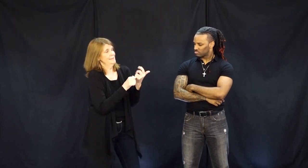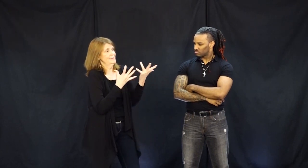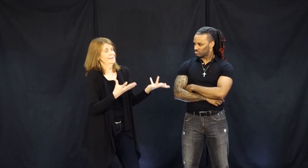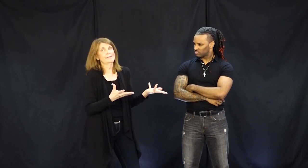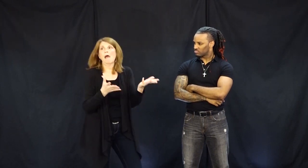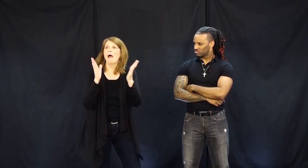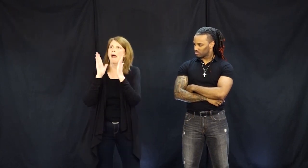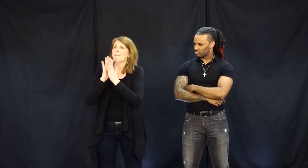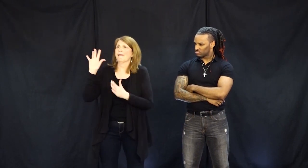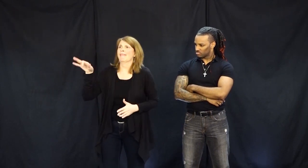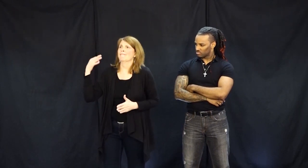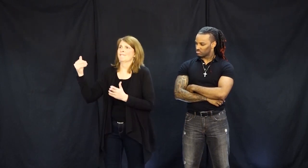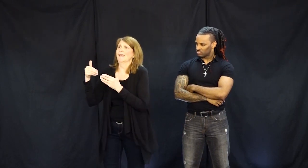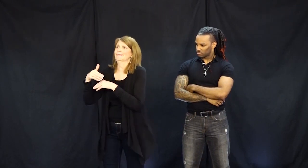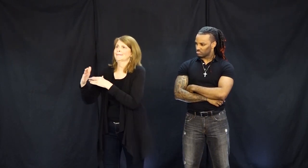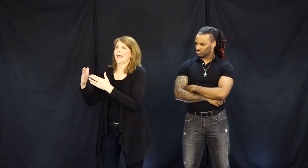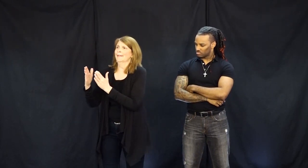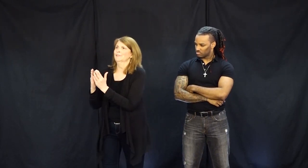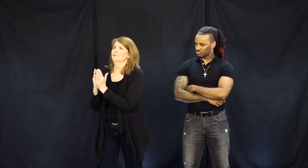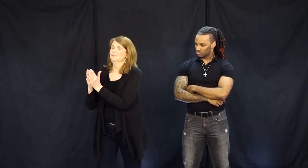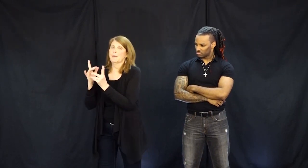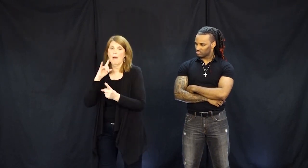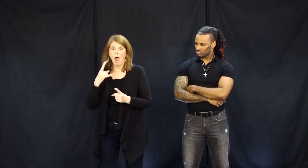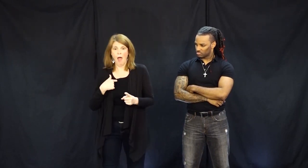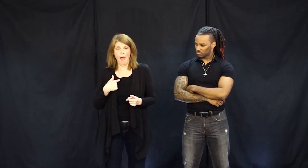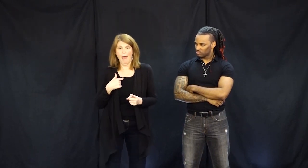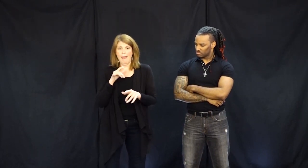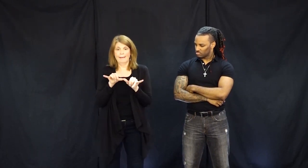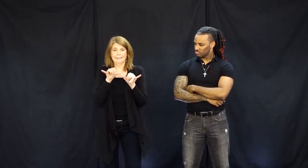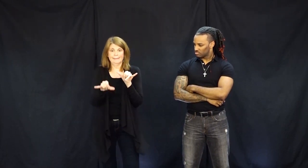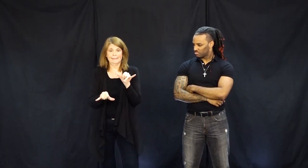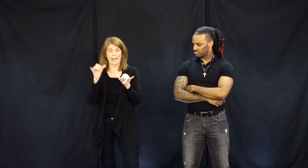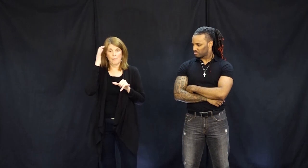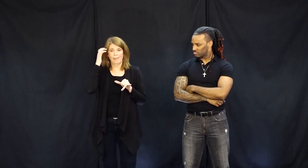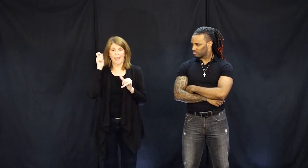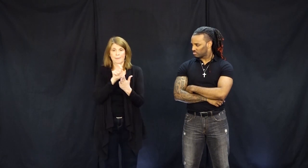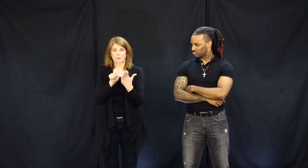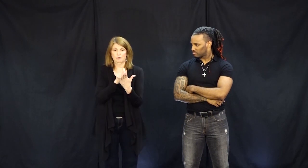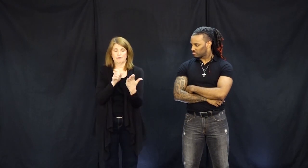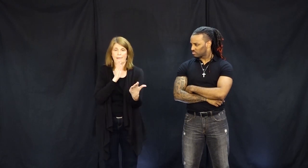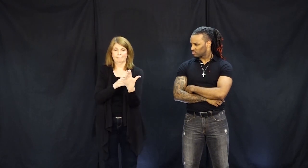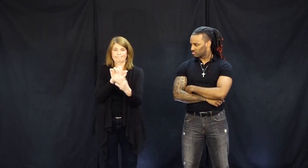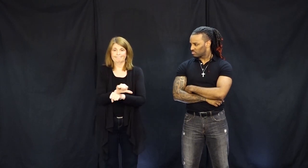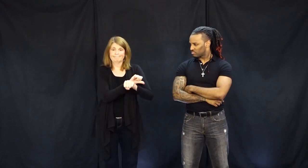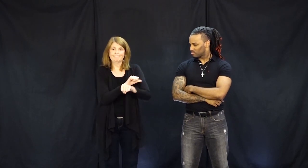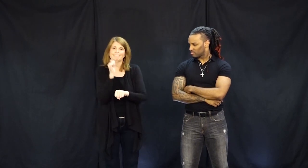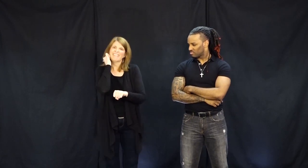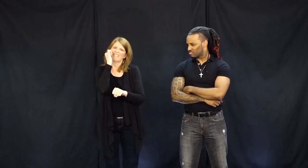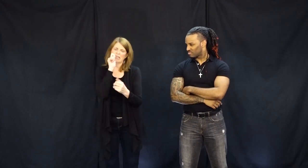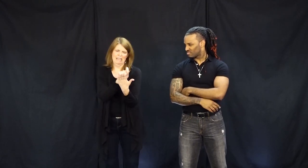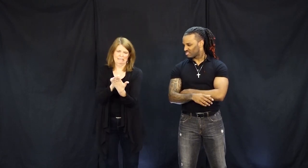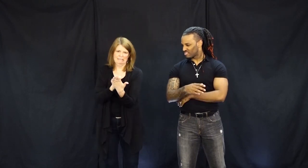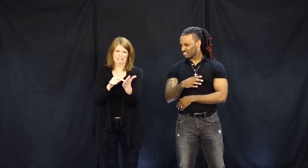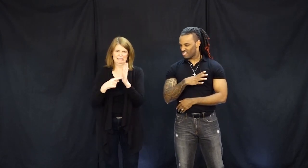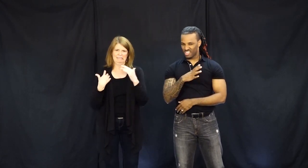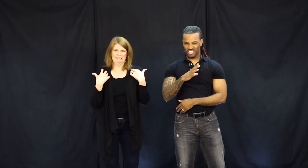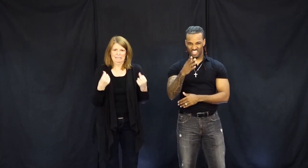ship. I stay at work with Hamilton, we write essays against slavery, and every day's a test of our camaraderie and bravery. We cut supply